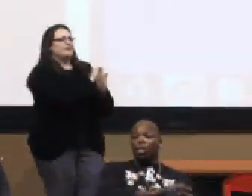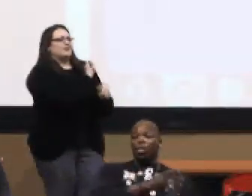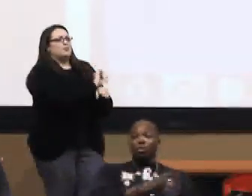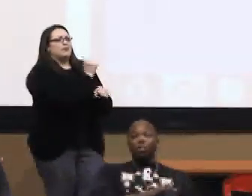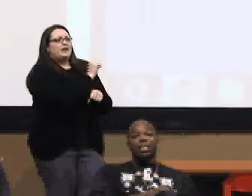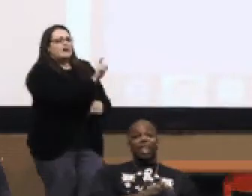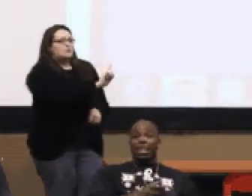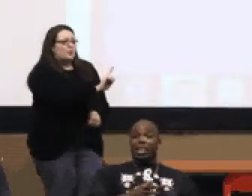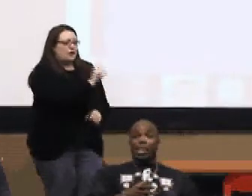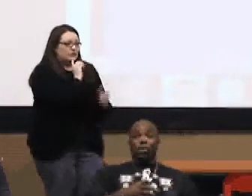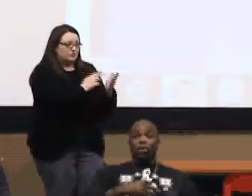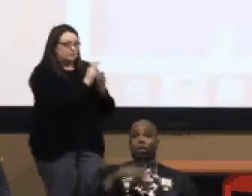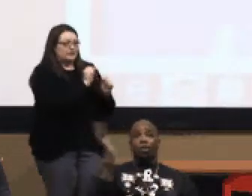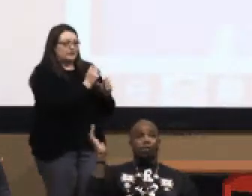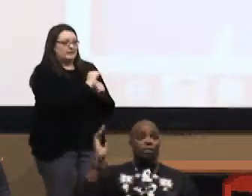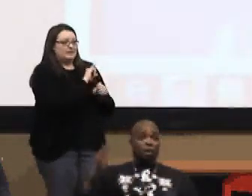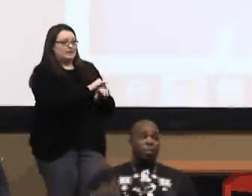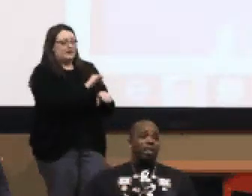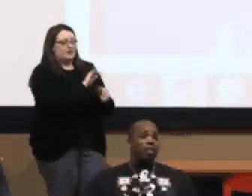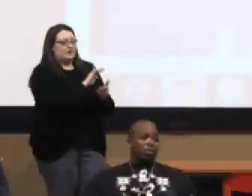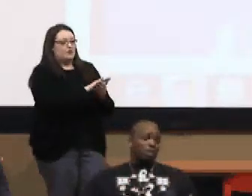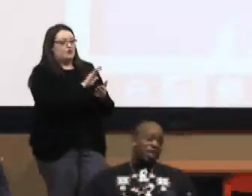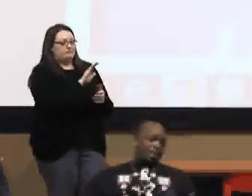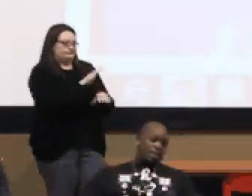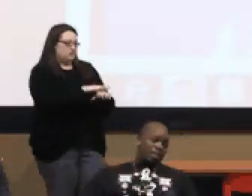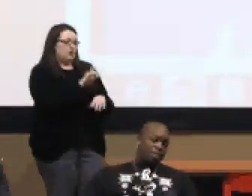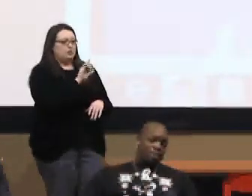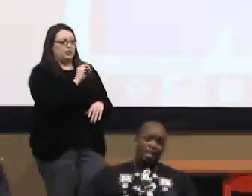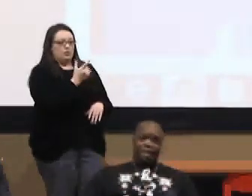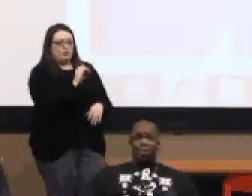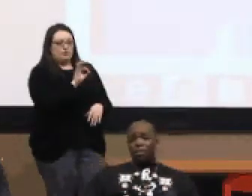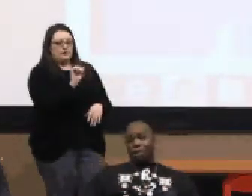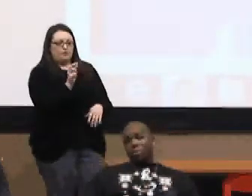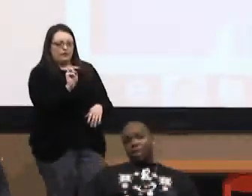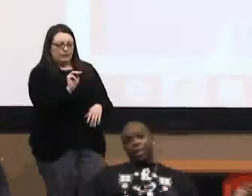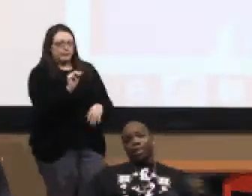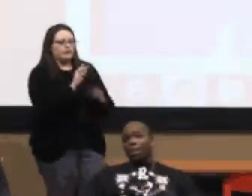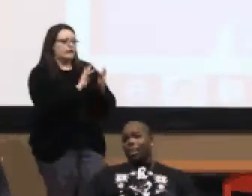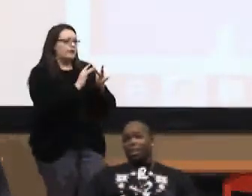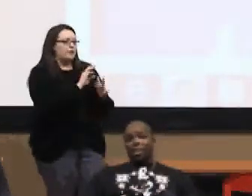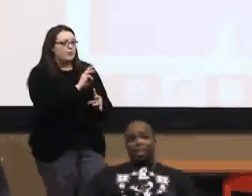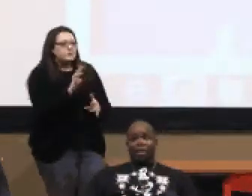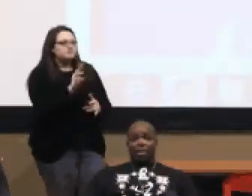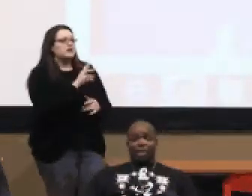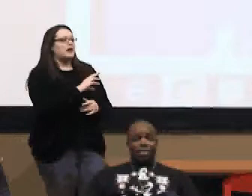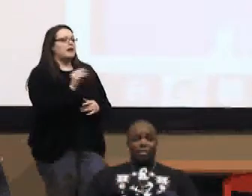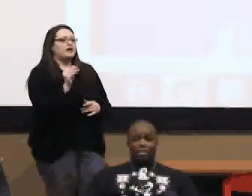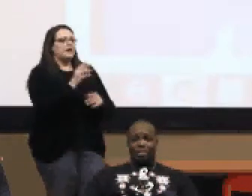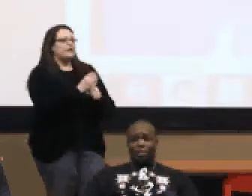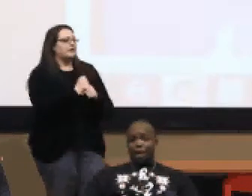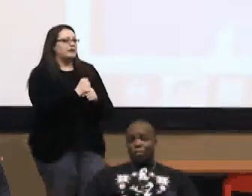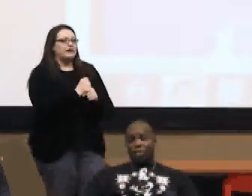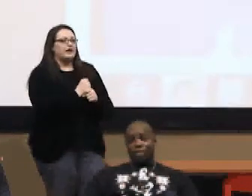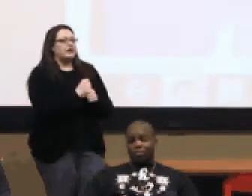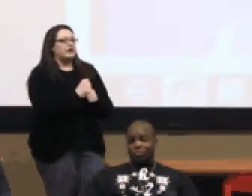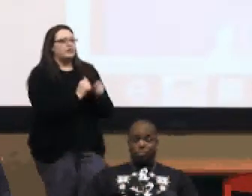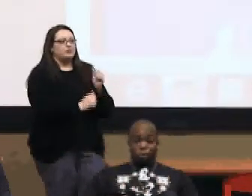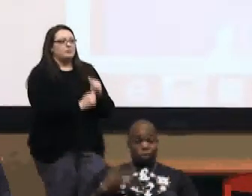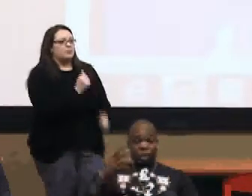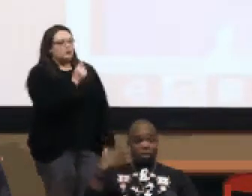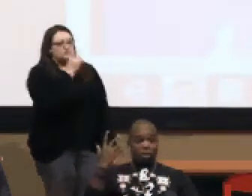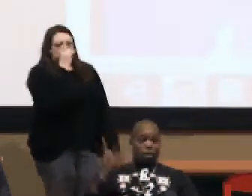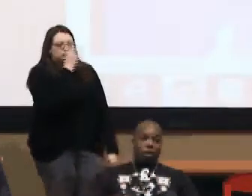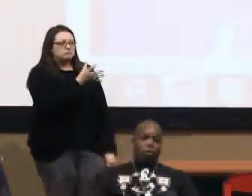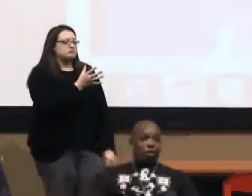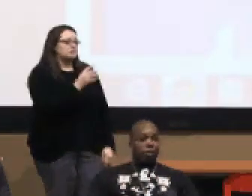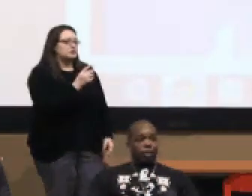anywhere. The truth is, they can get it on Logo Farm. They can go on an internet website and get the crappiest